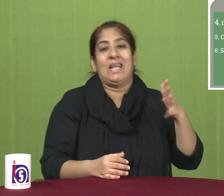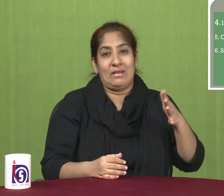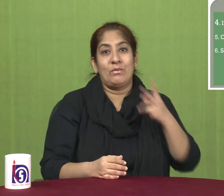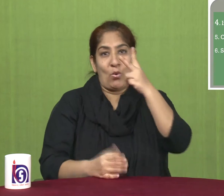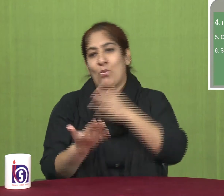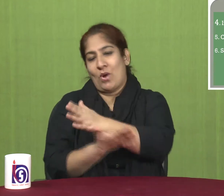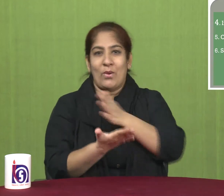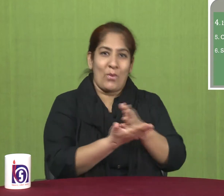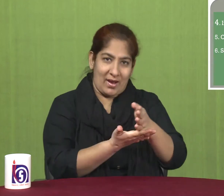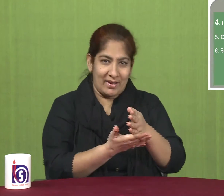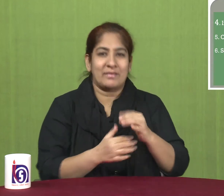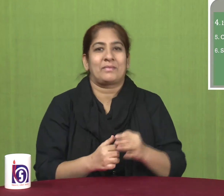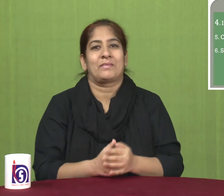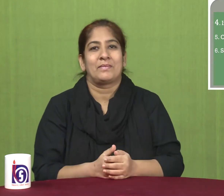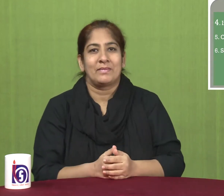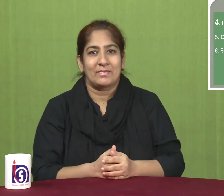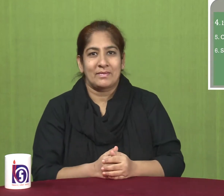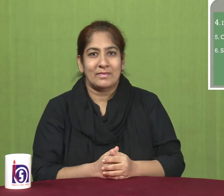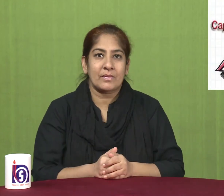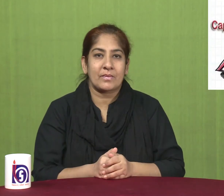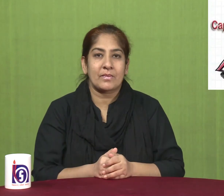is fluctuating.